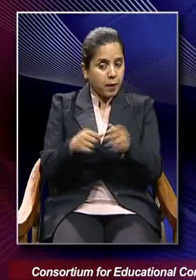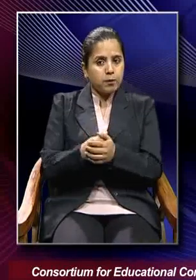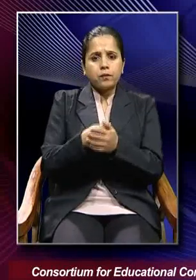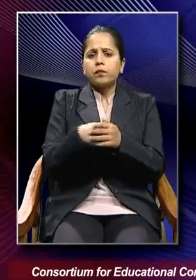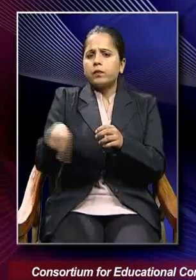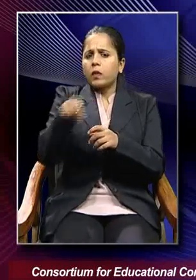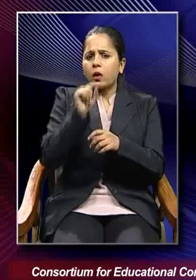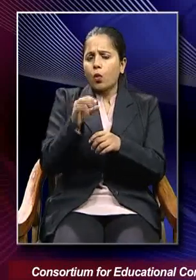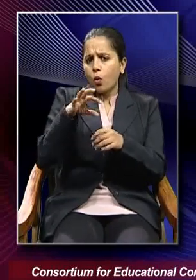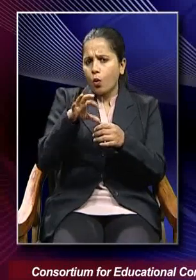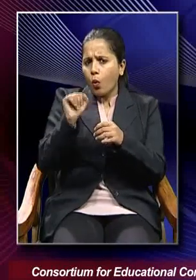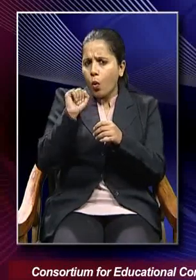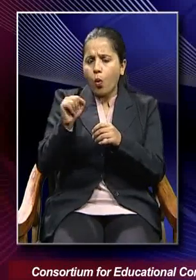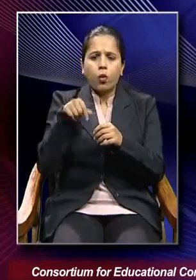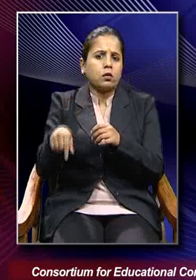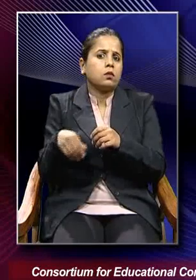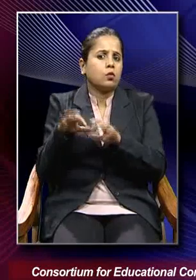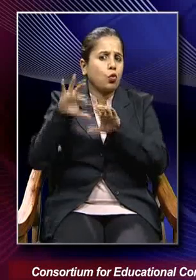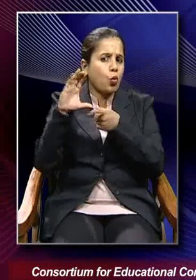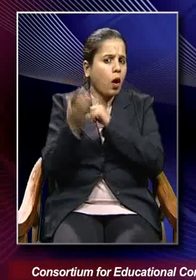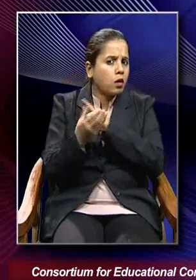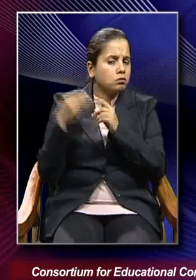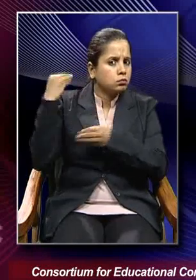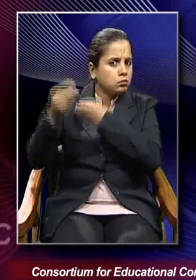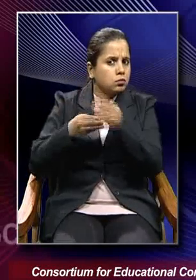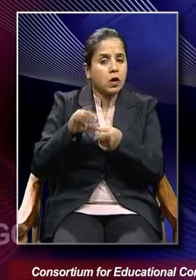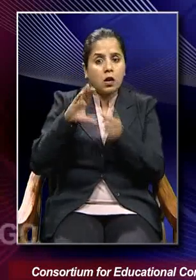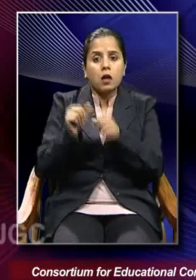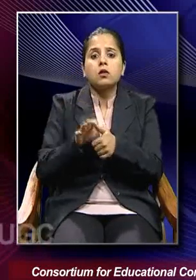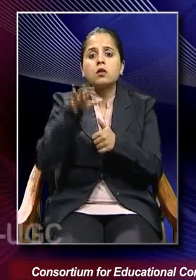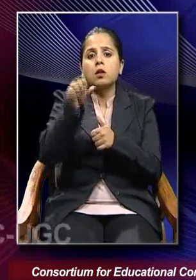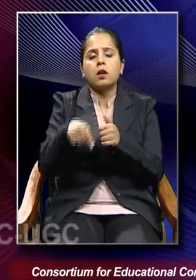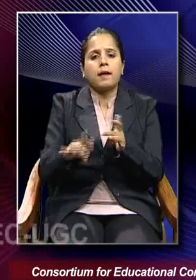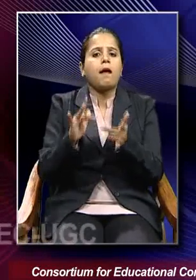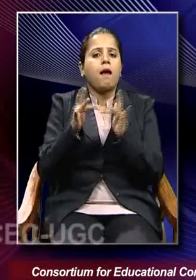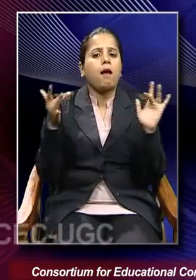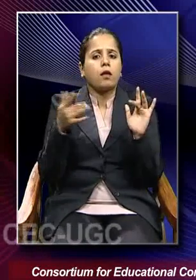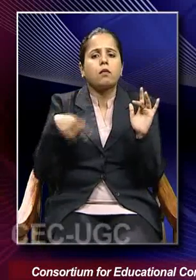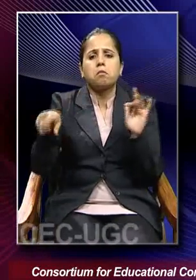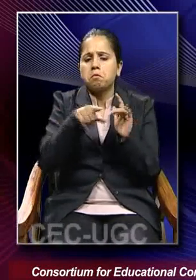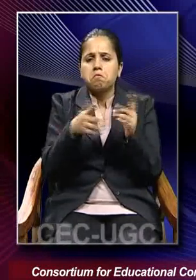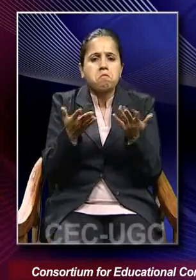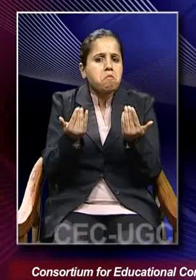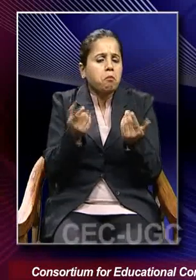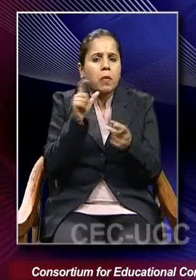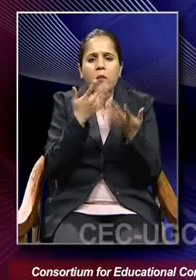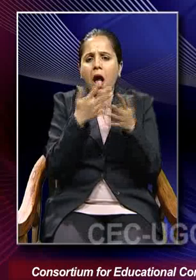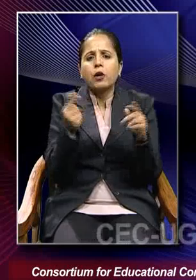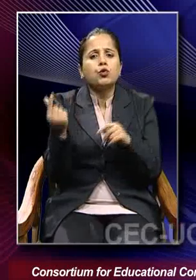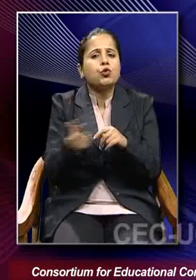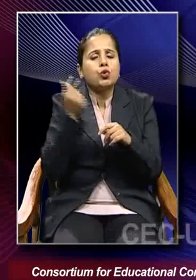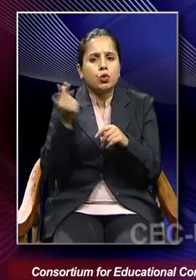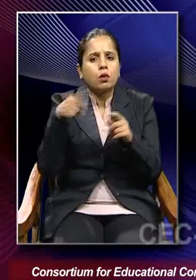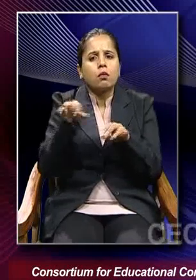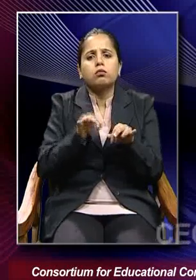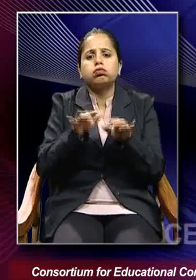the context of cultural heritage, cultural access through internet can be localized. It can be used to